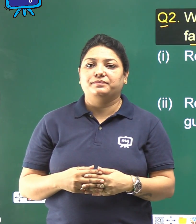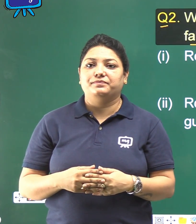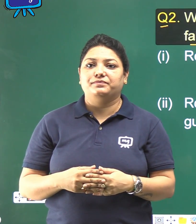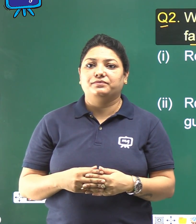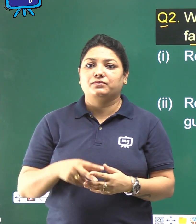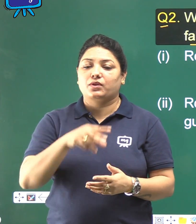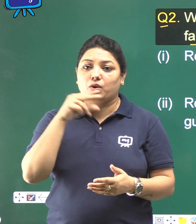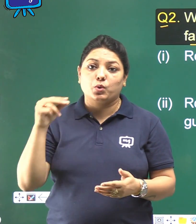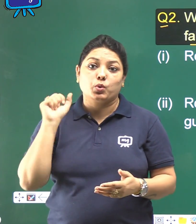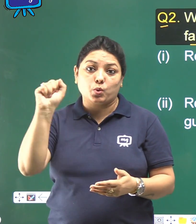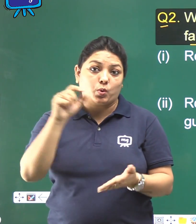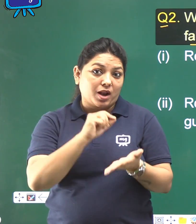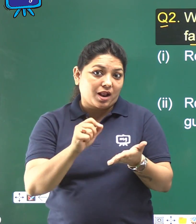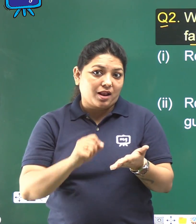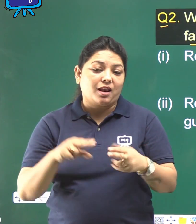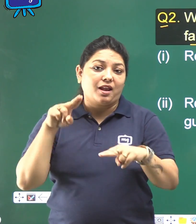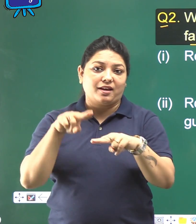or you will write F